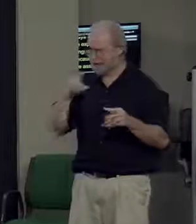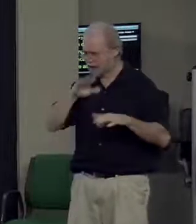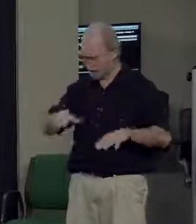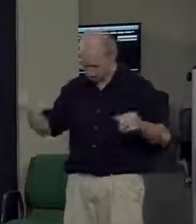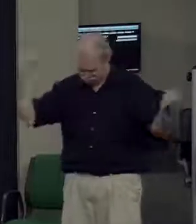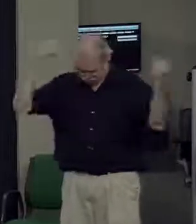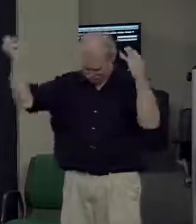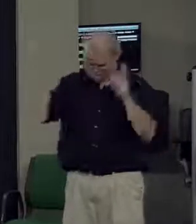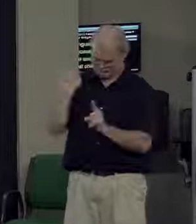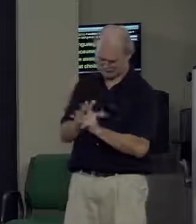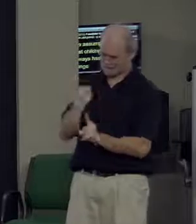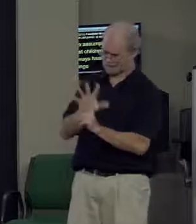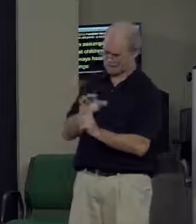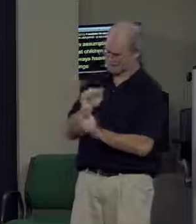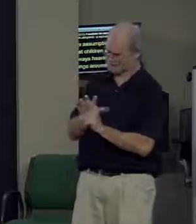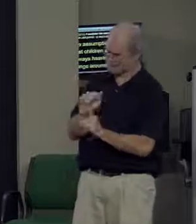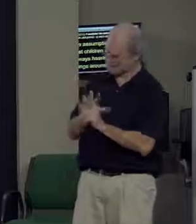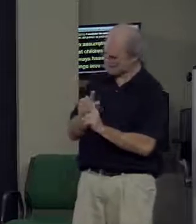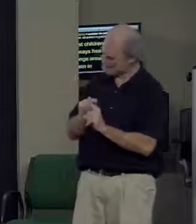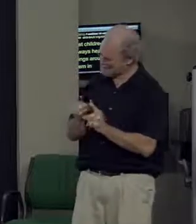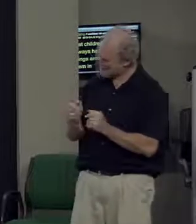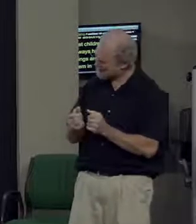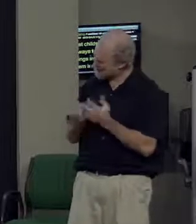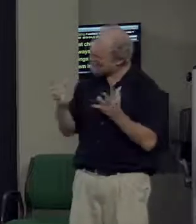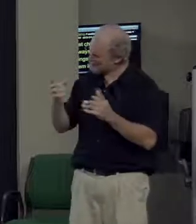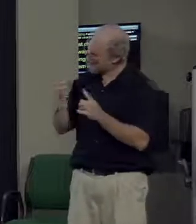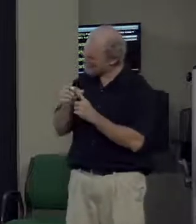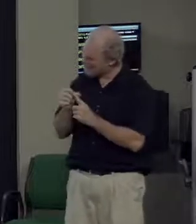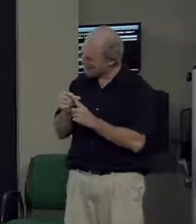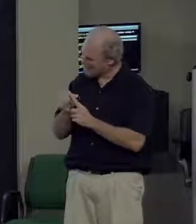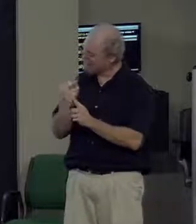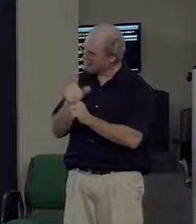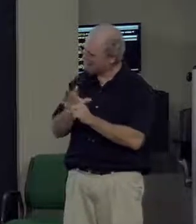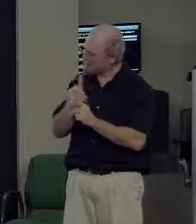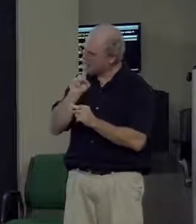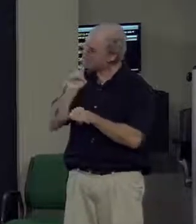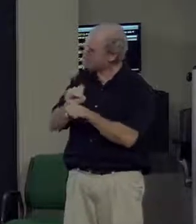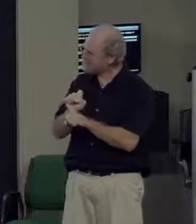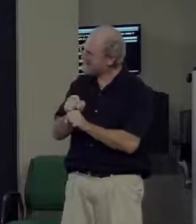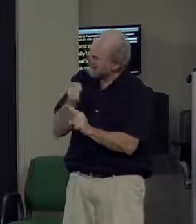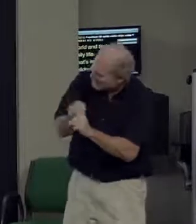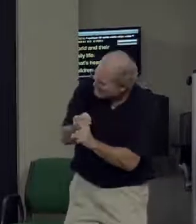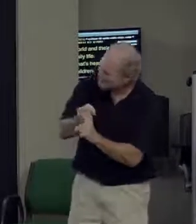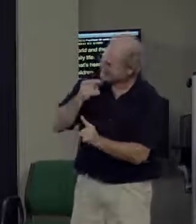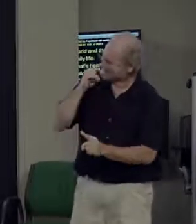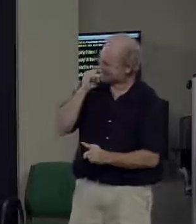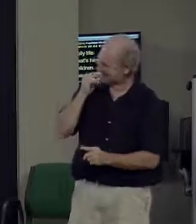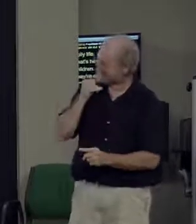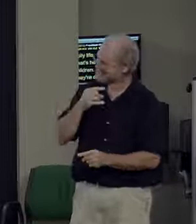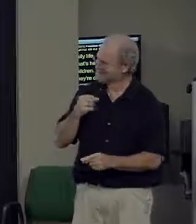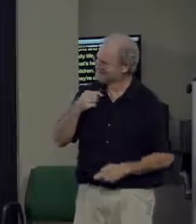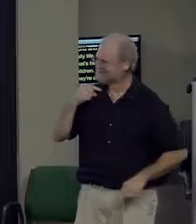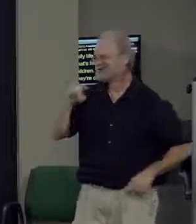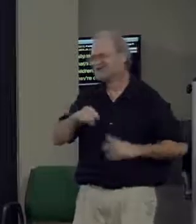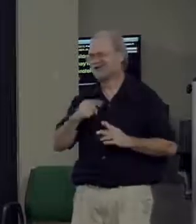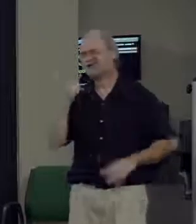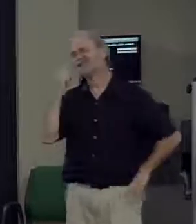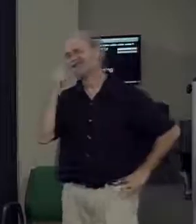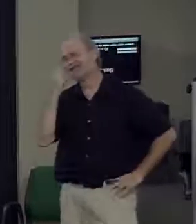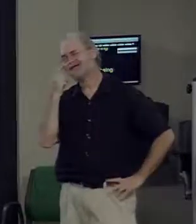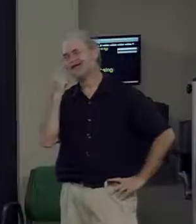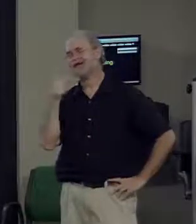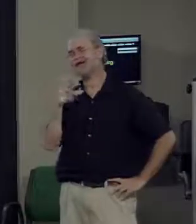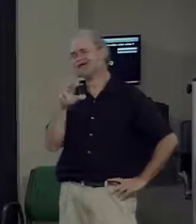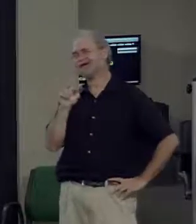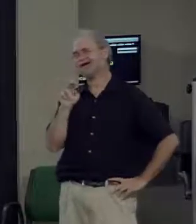in their world, in their daily life. And that's hearing children. They're constantly being exposed to vocabulary. So, but my question is, how many of those